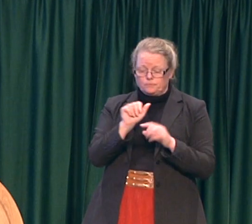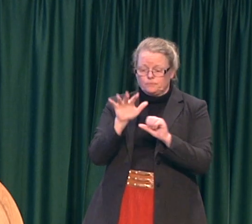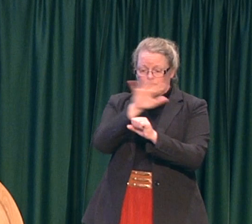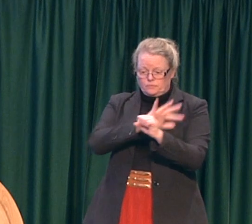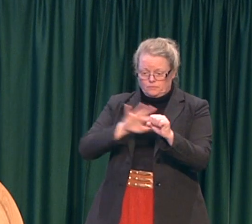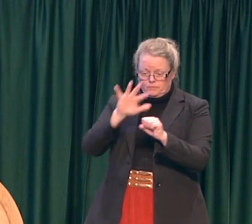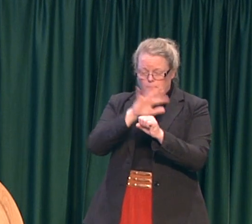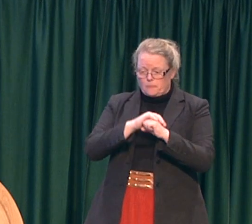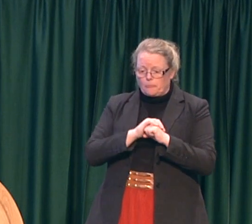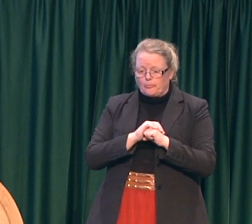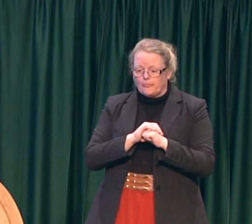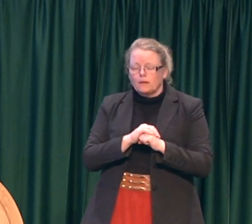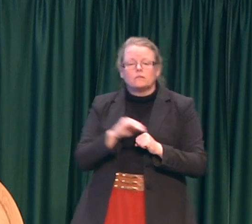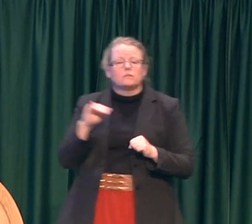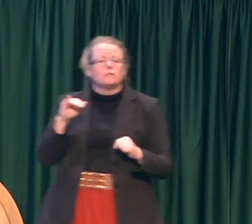For us in Iowa,